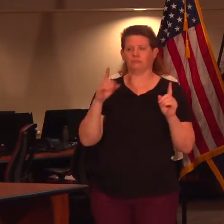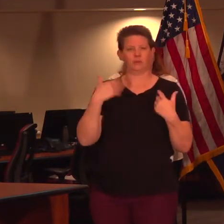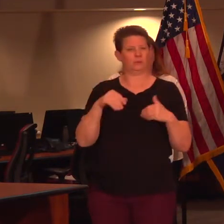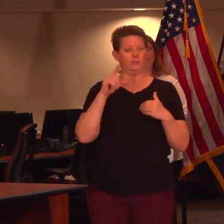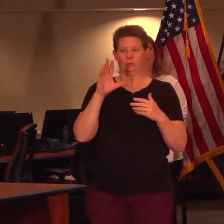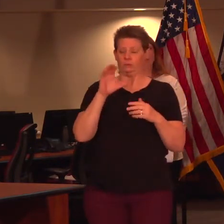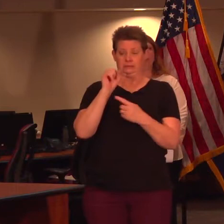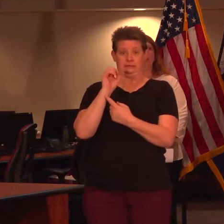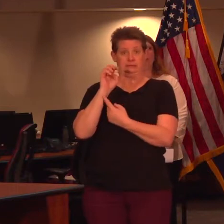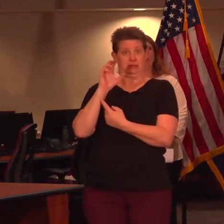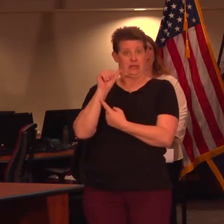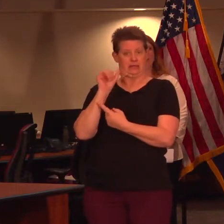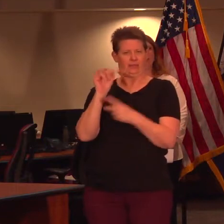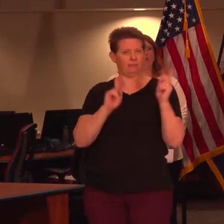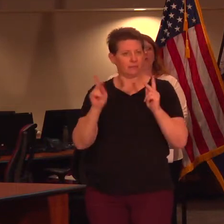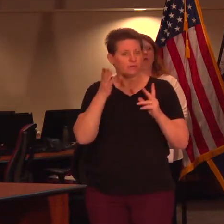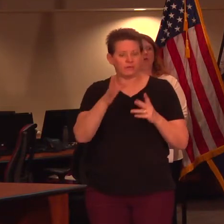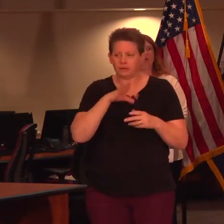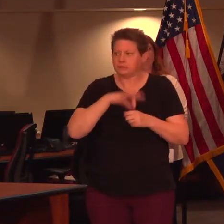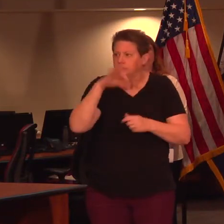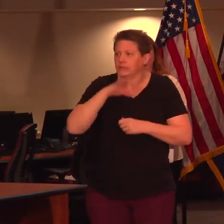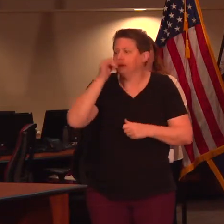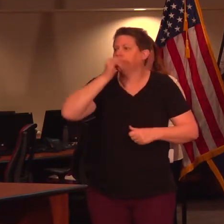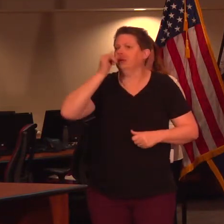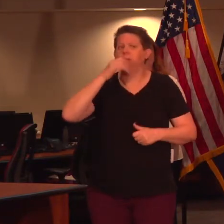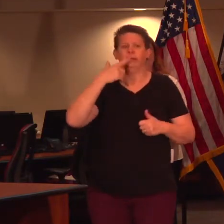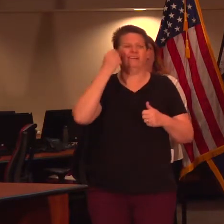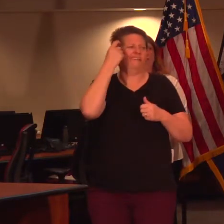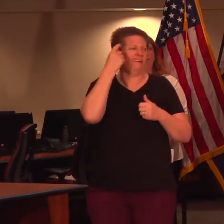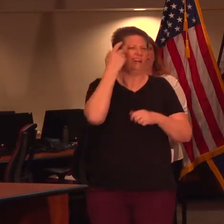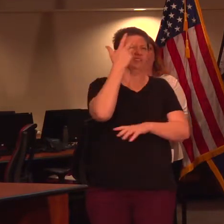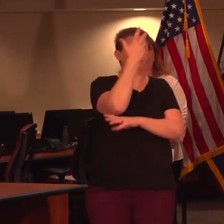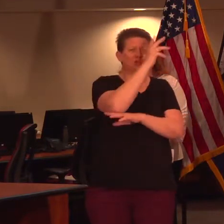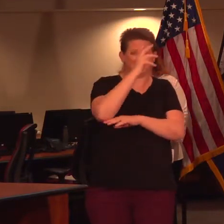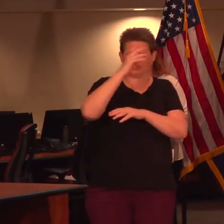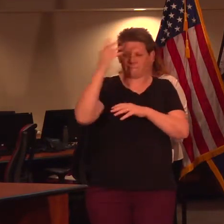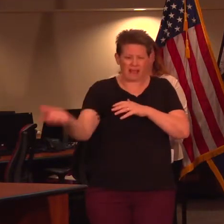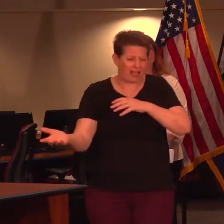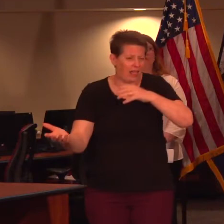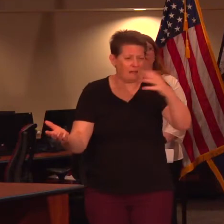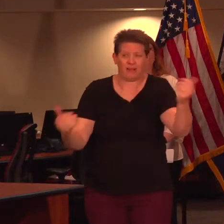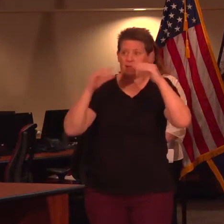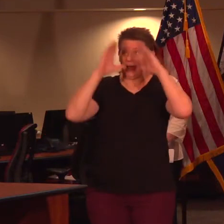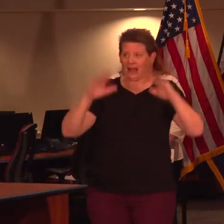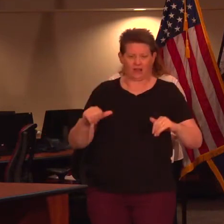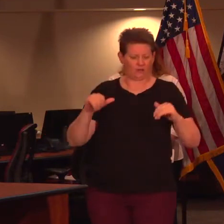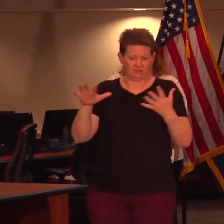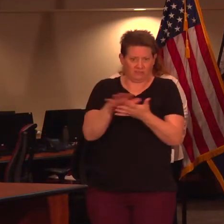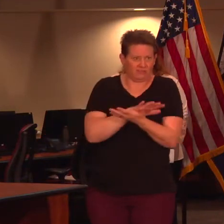of the people in Seneca. There were trees lying all over the place and houses knocked down and some gone,